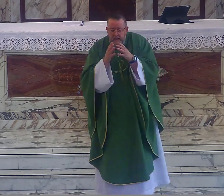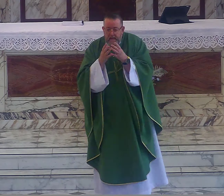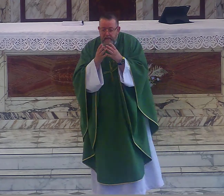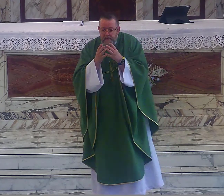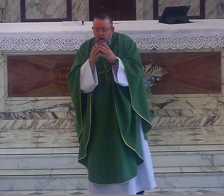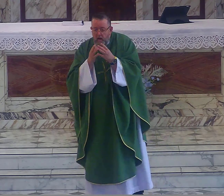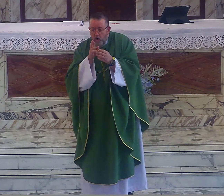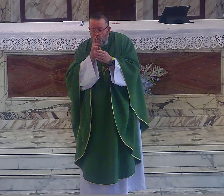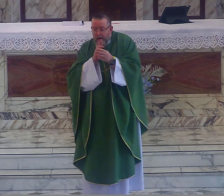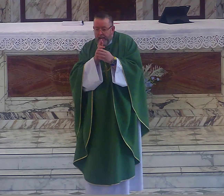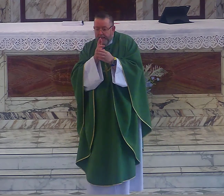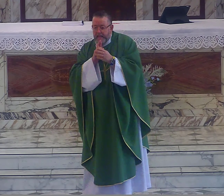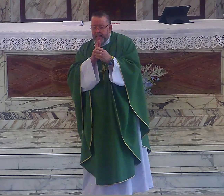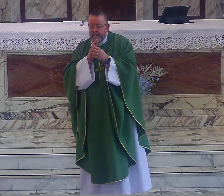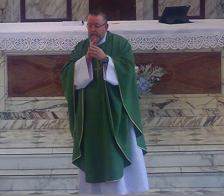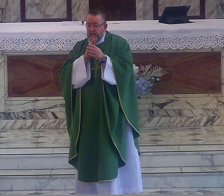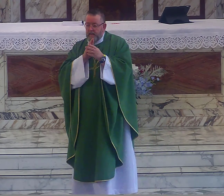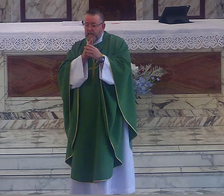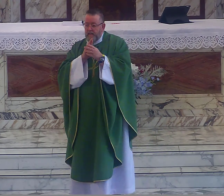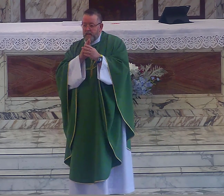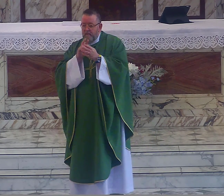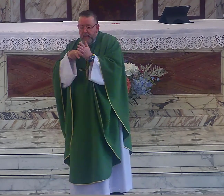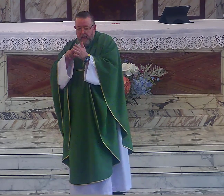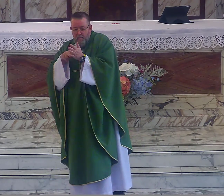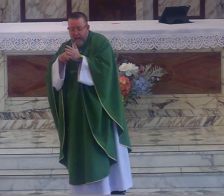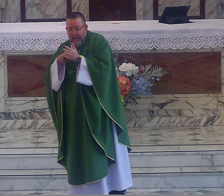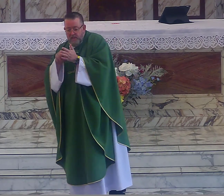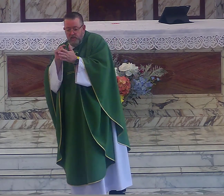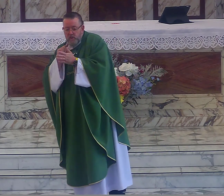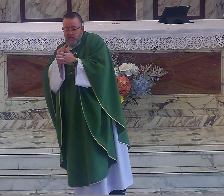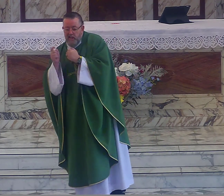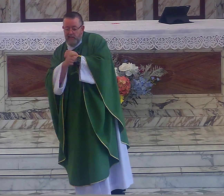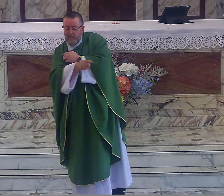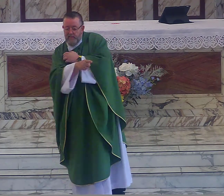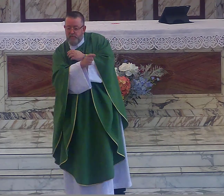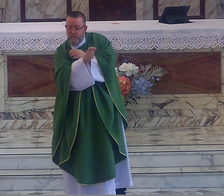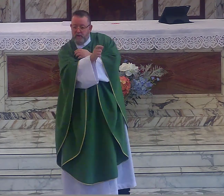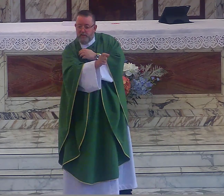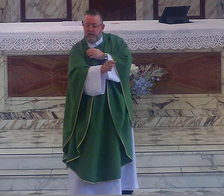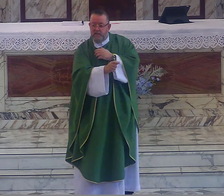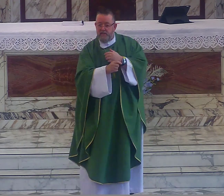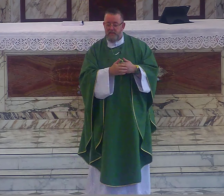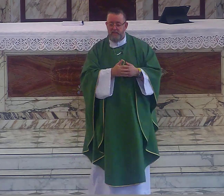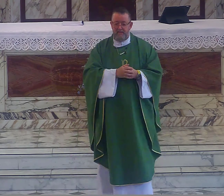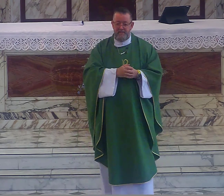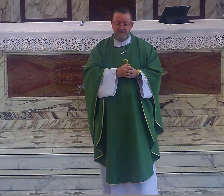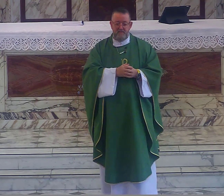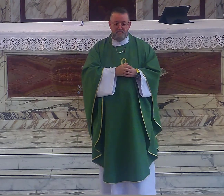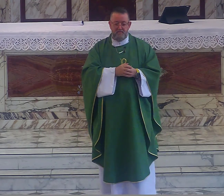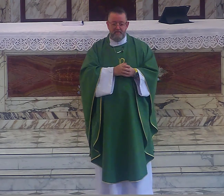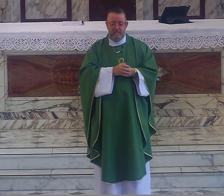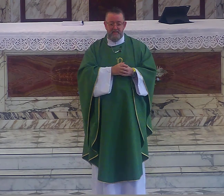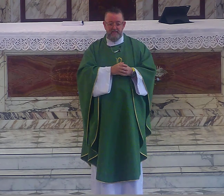sitting together quietly, making plans to kill this person.